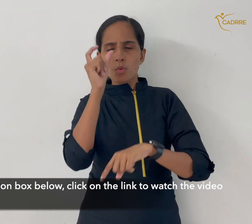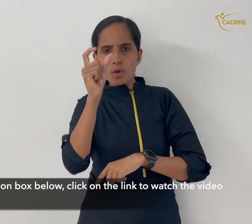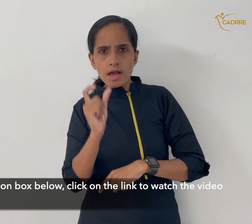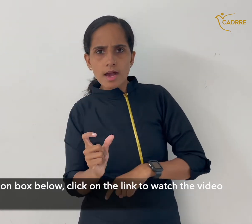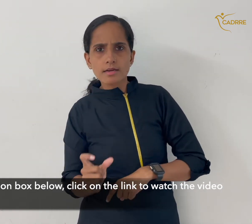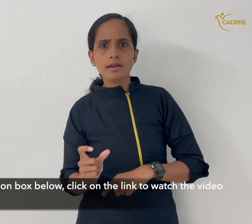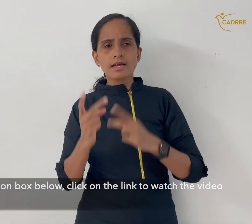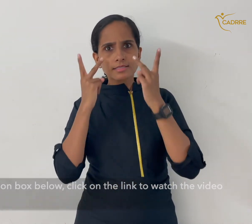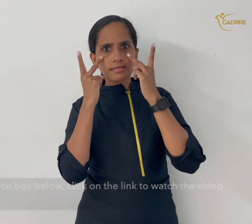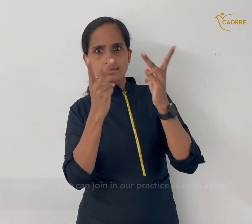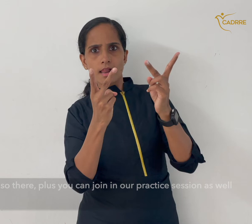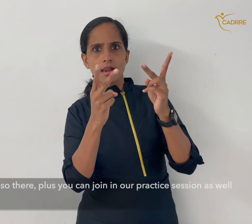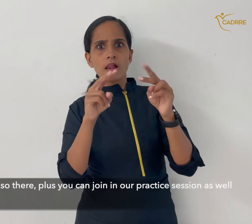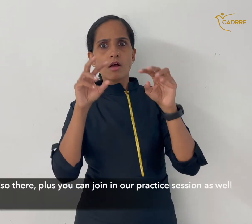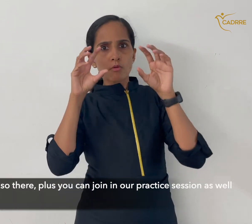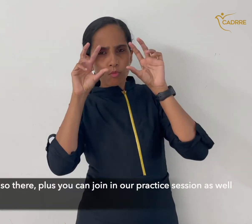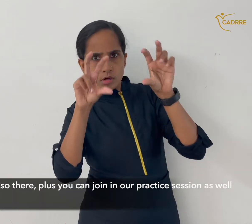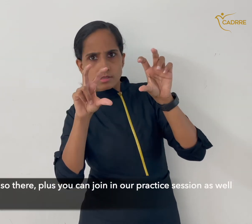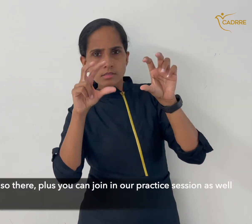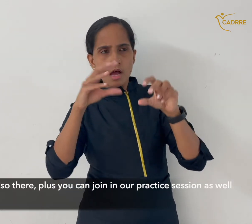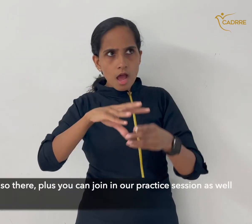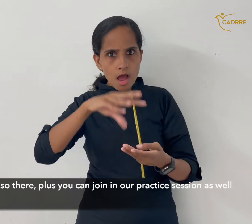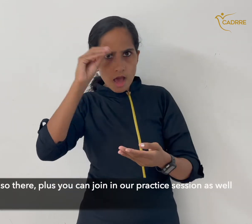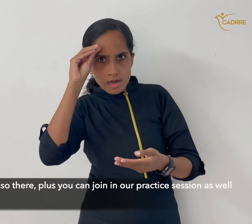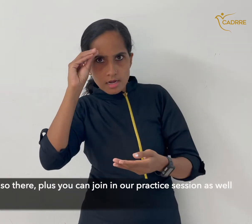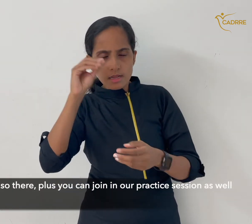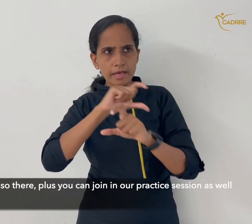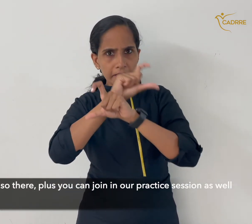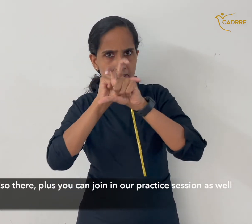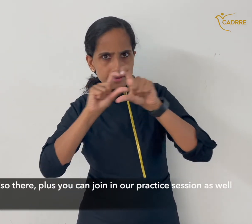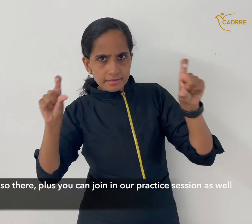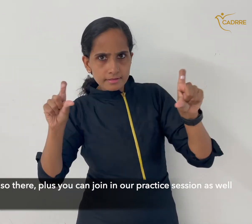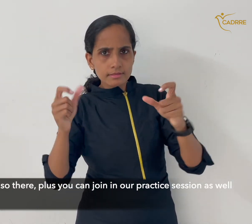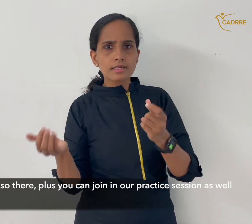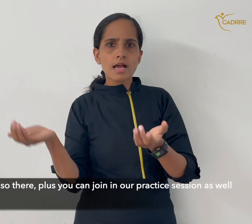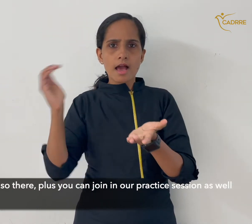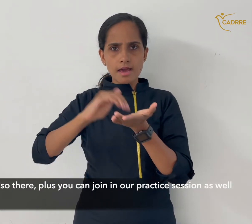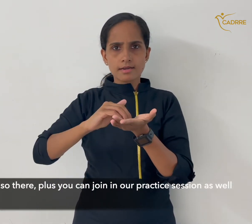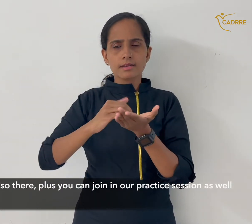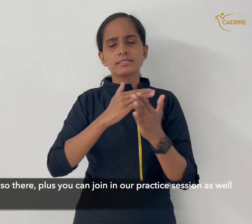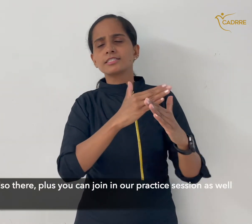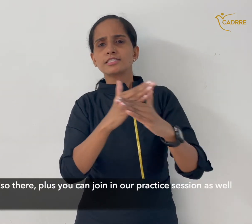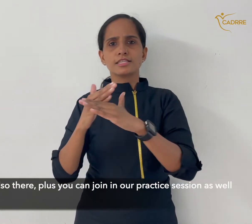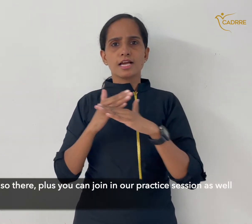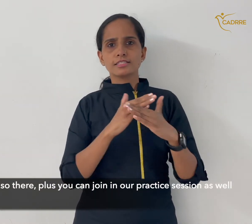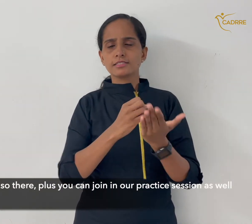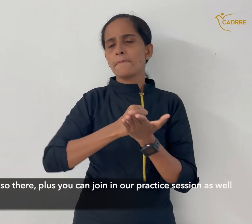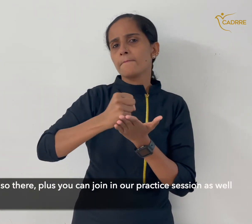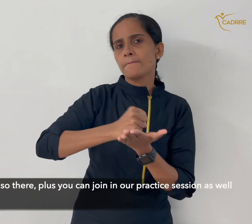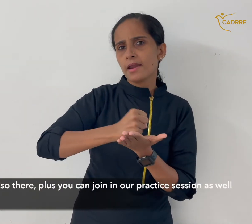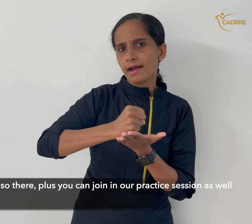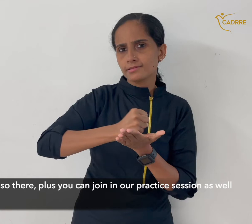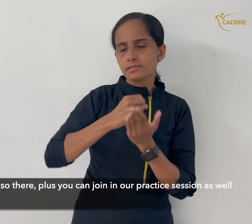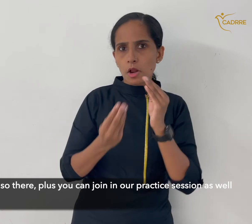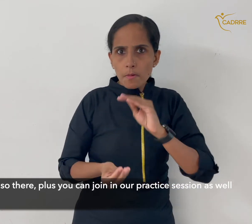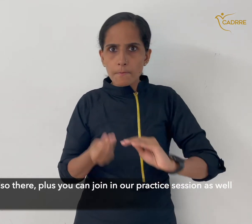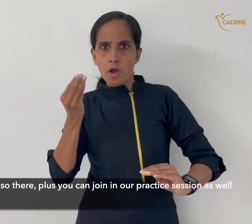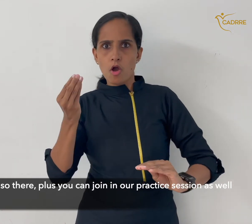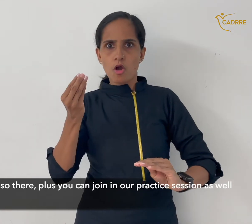and the list of words are also there plus you can join in